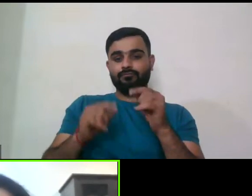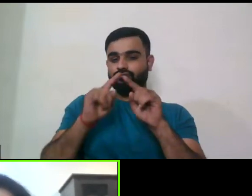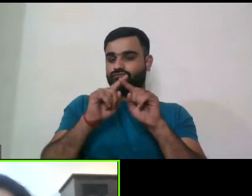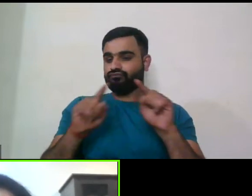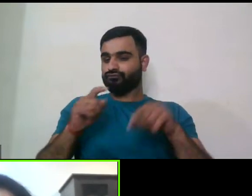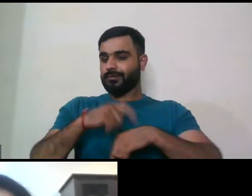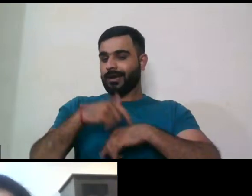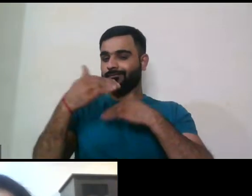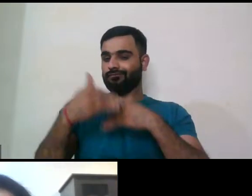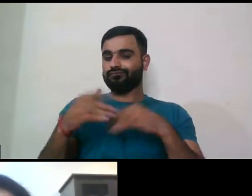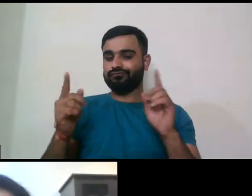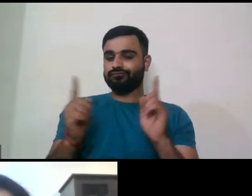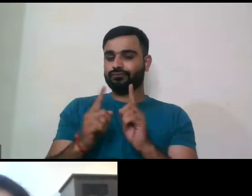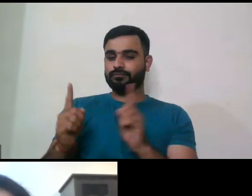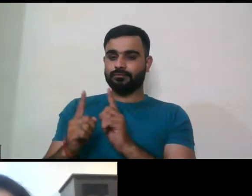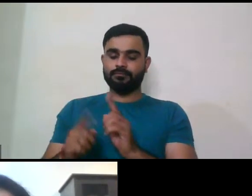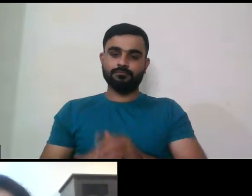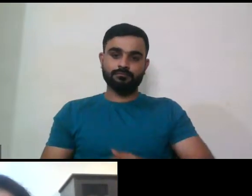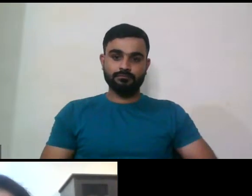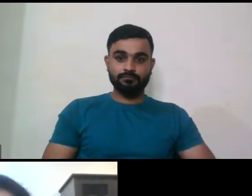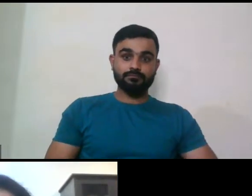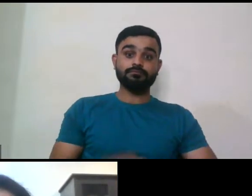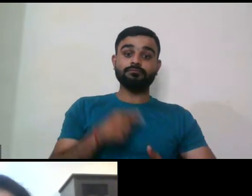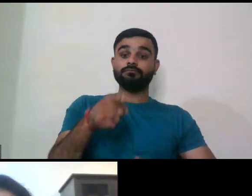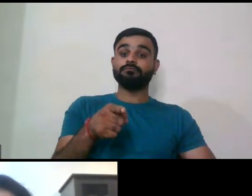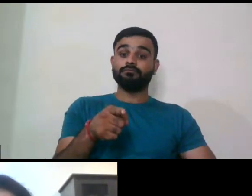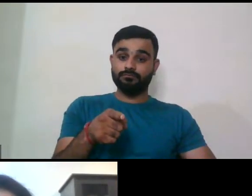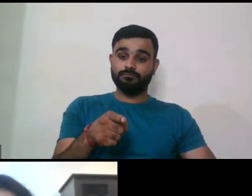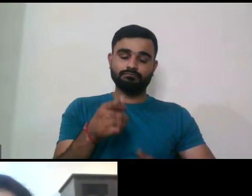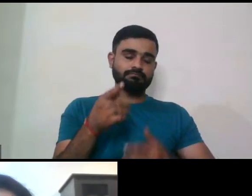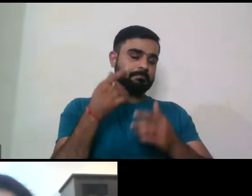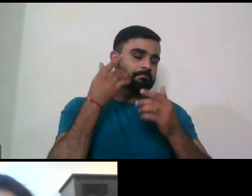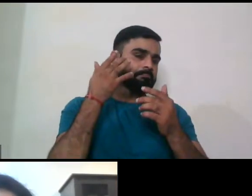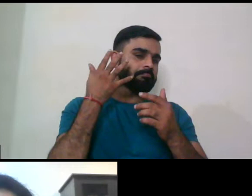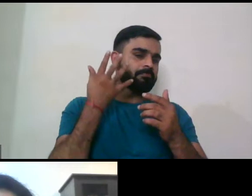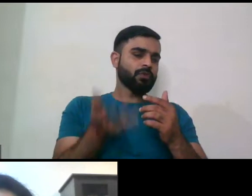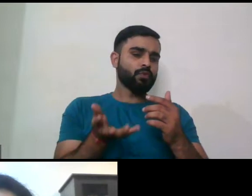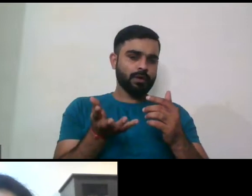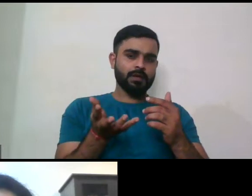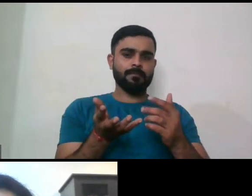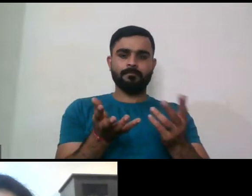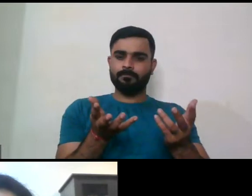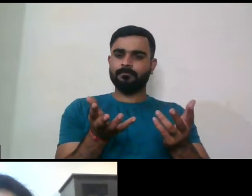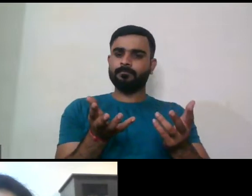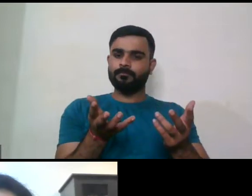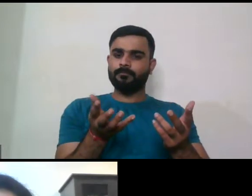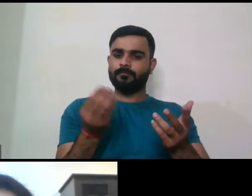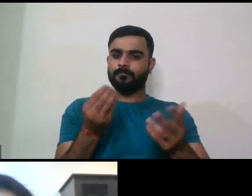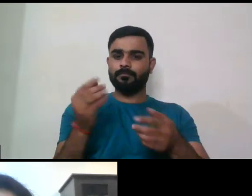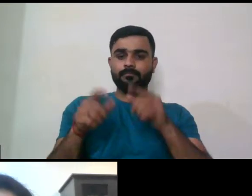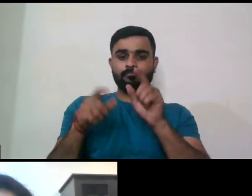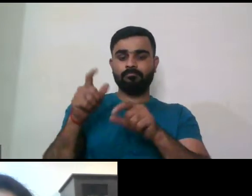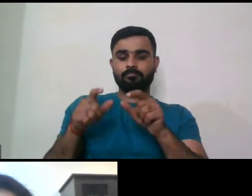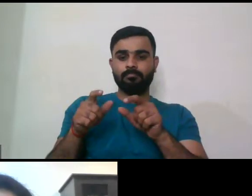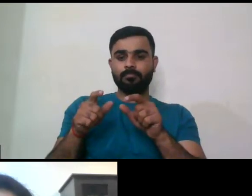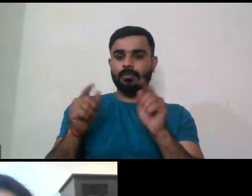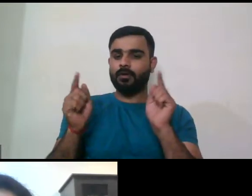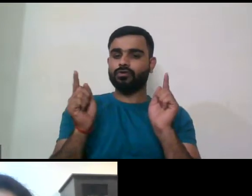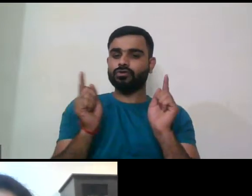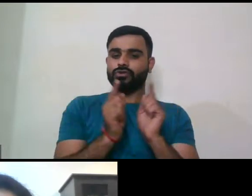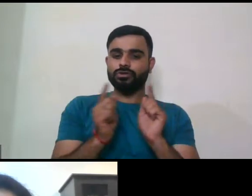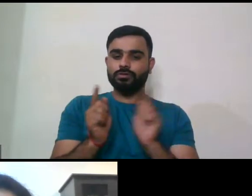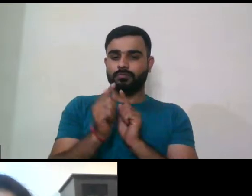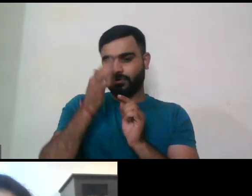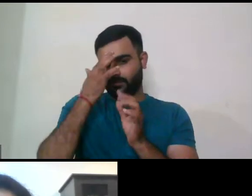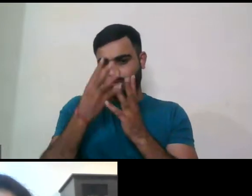tenures? I mean, that is precisely why some of these smaller solutions